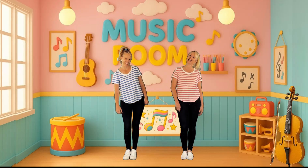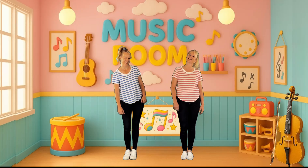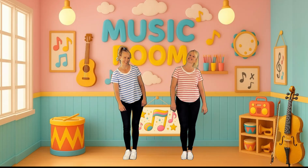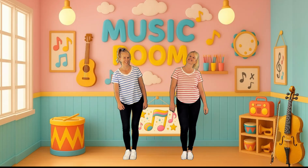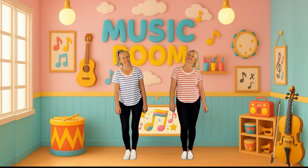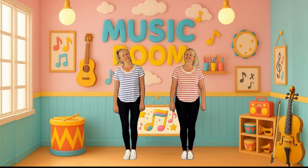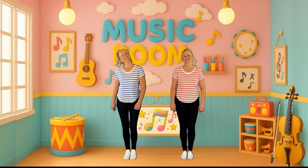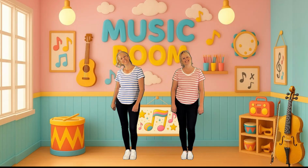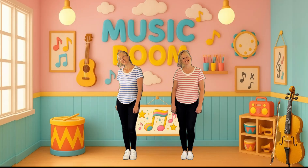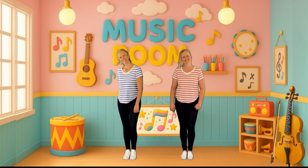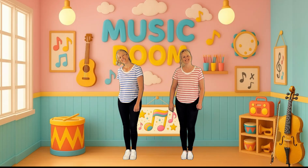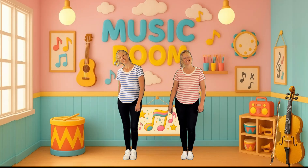dance.